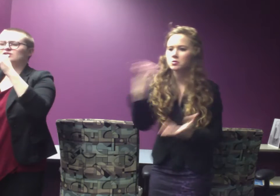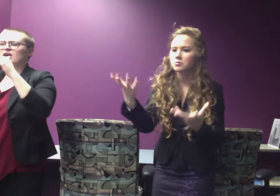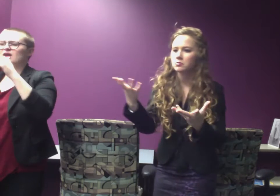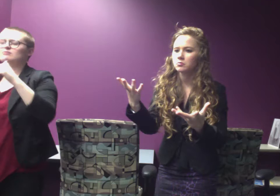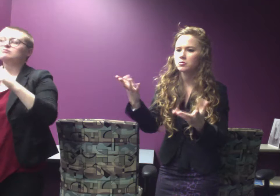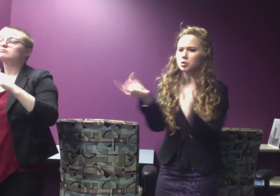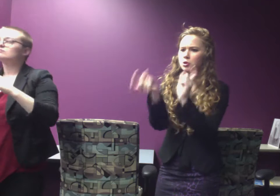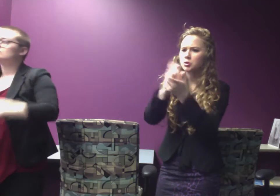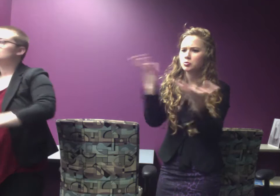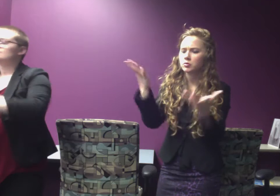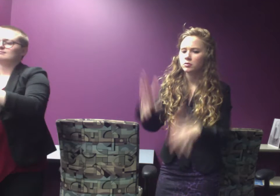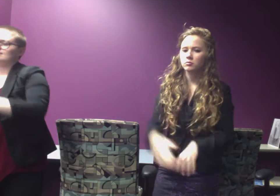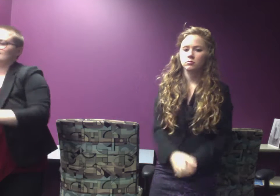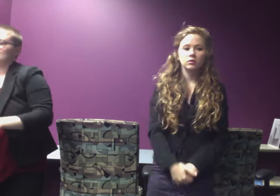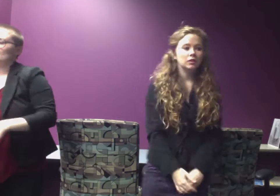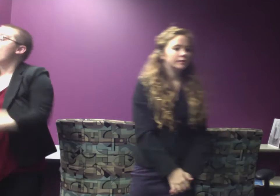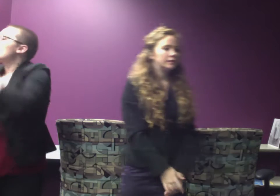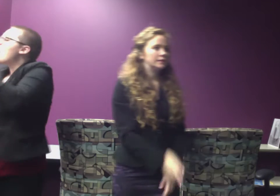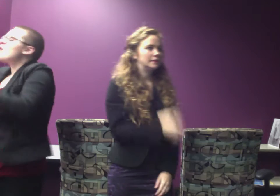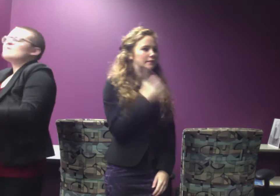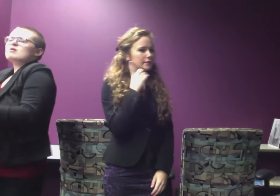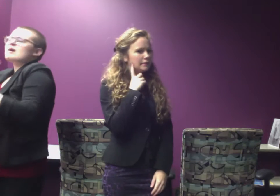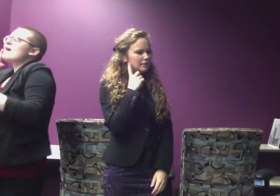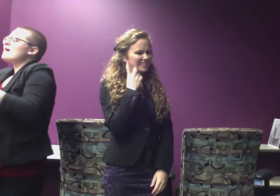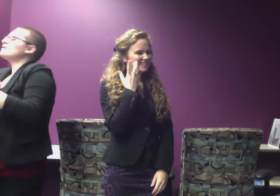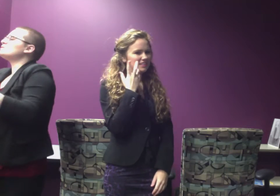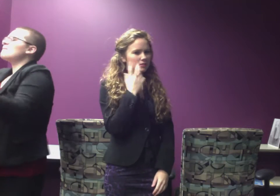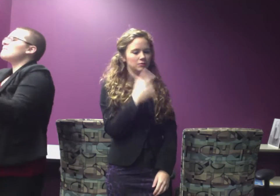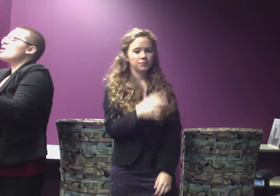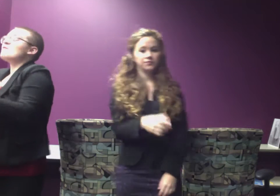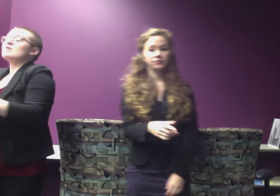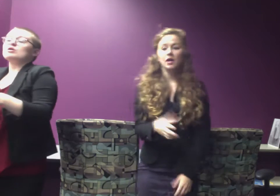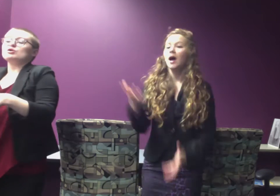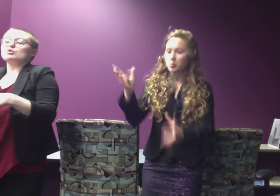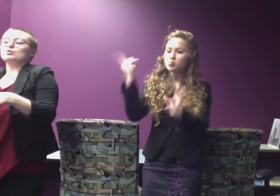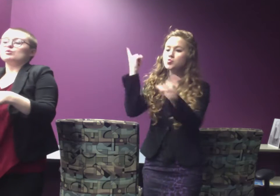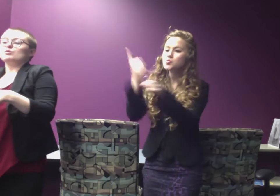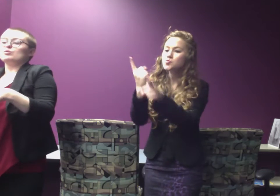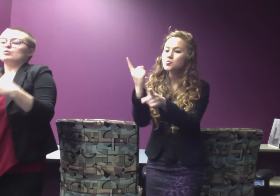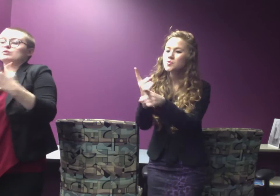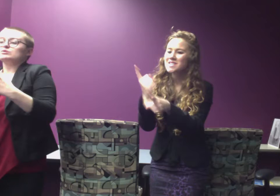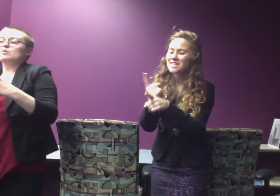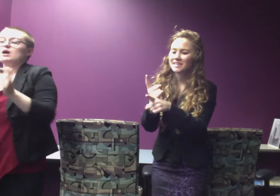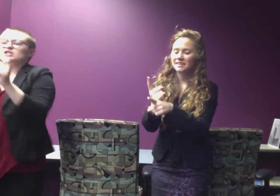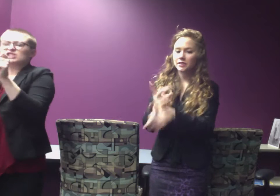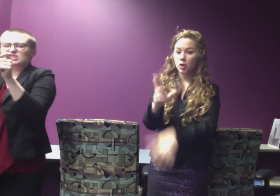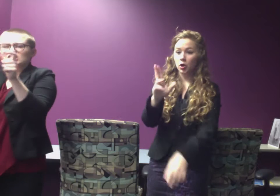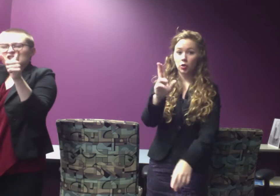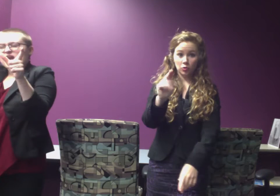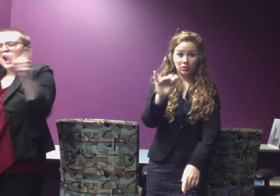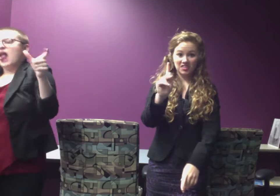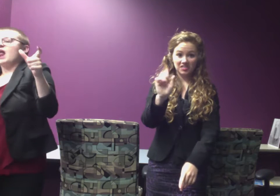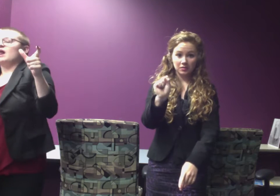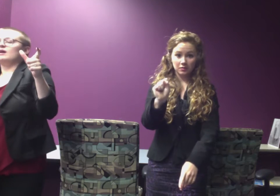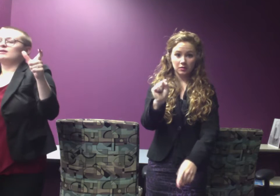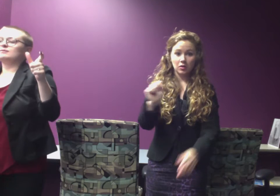Wonderful, that's a perfect answer. It would make the units larger. You do the same thing to find 2. You measure the unit,